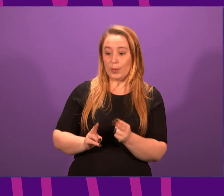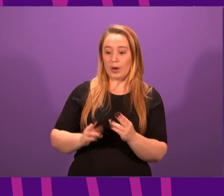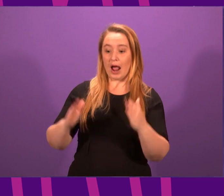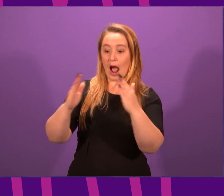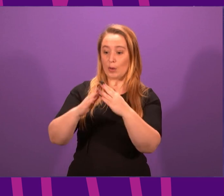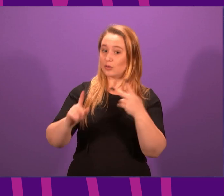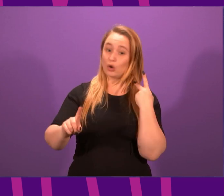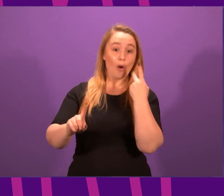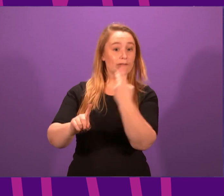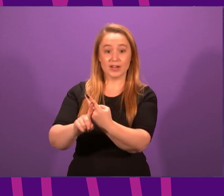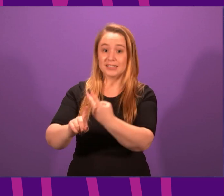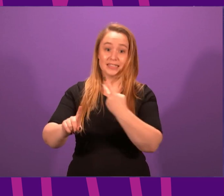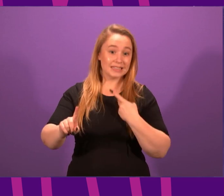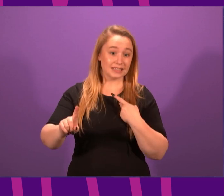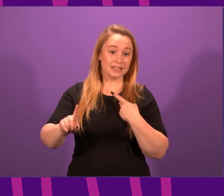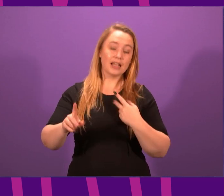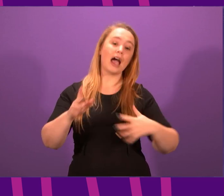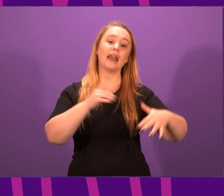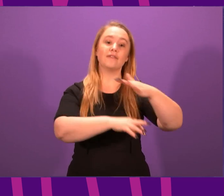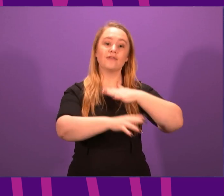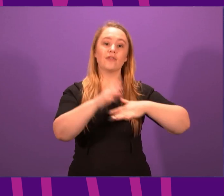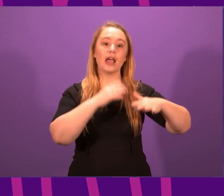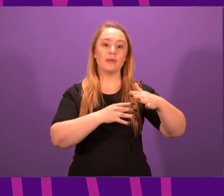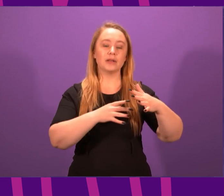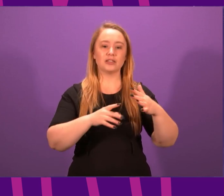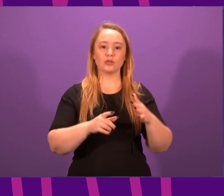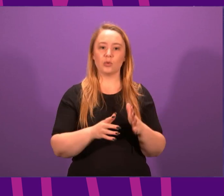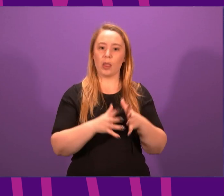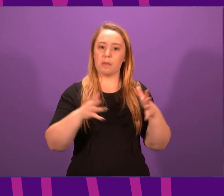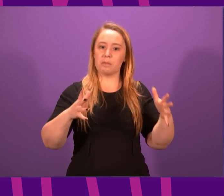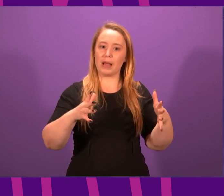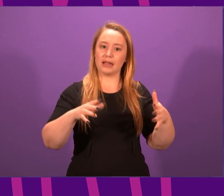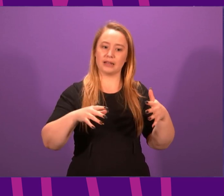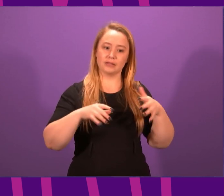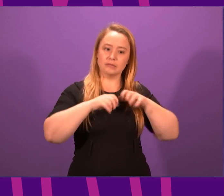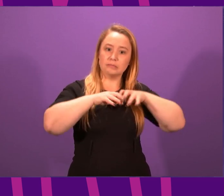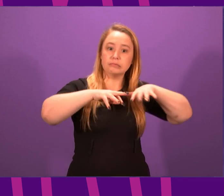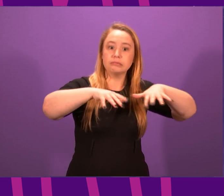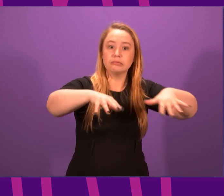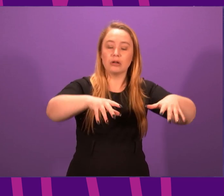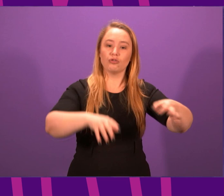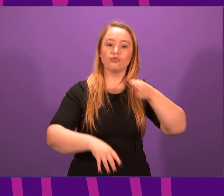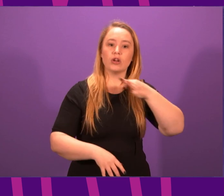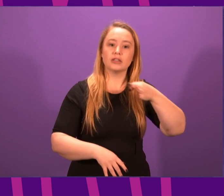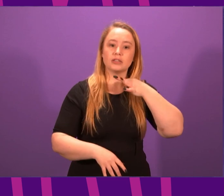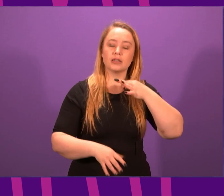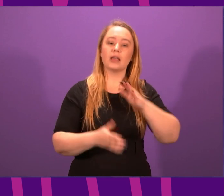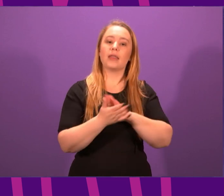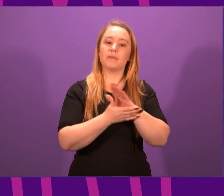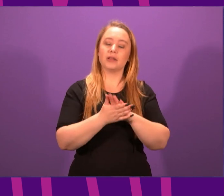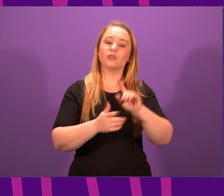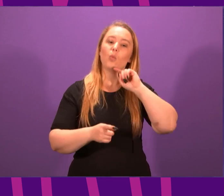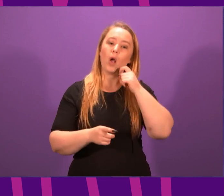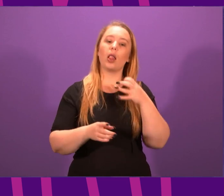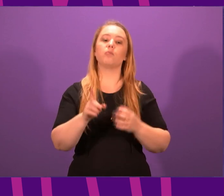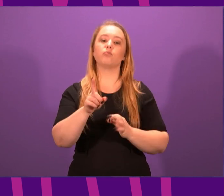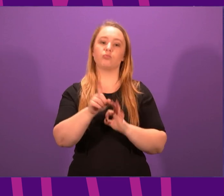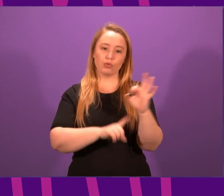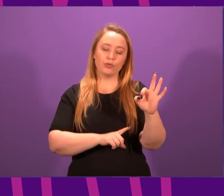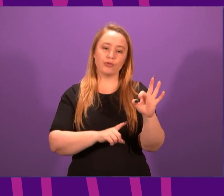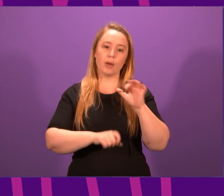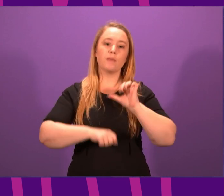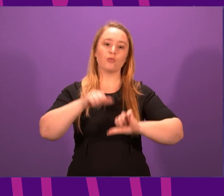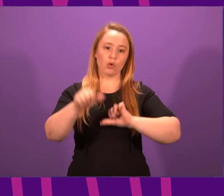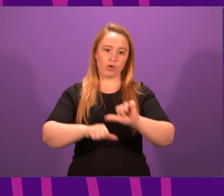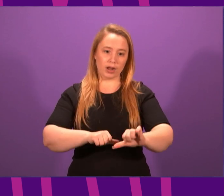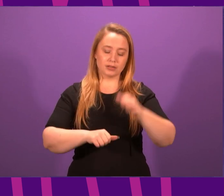households and in environments with higher risks of transmission that we will continue to make progress. All of that said, our